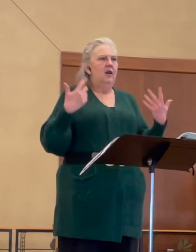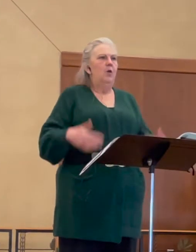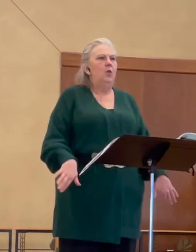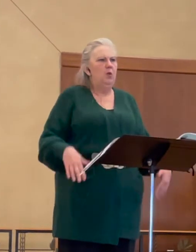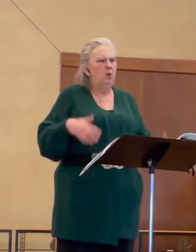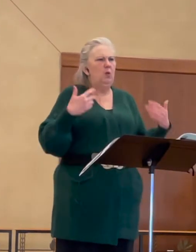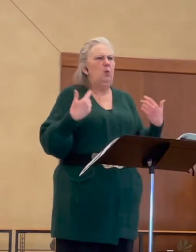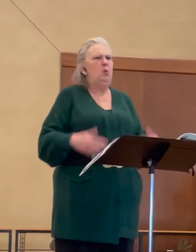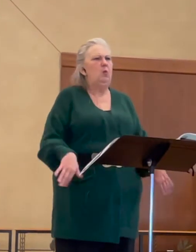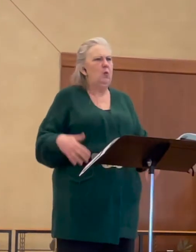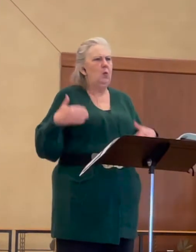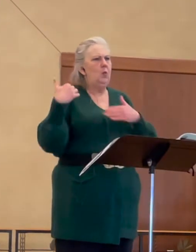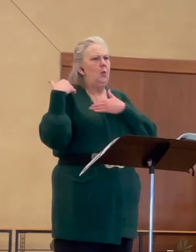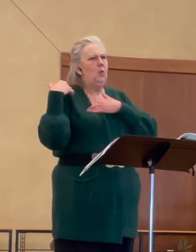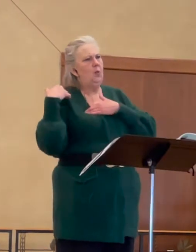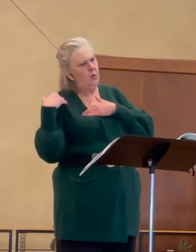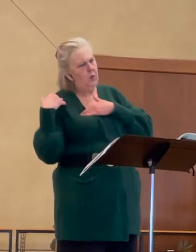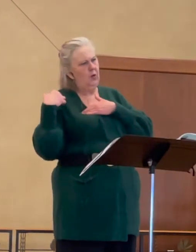us low.